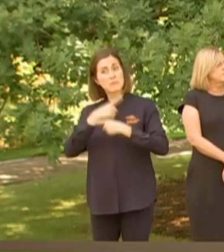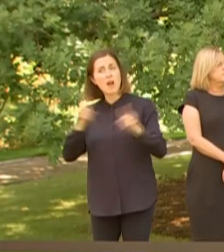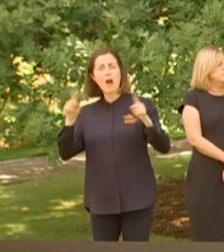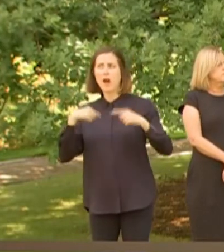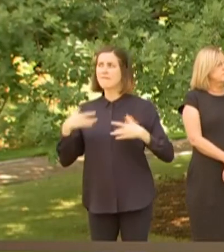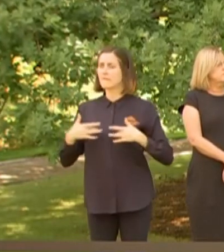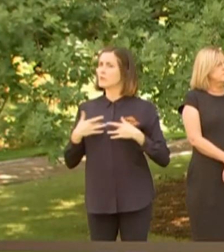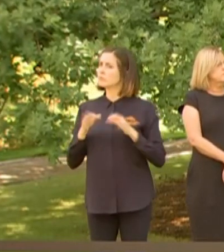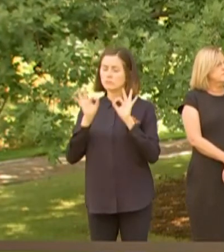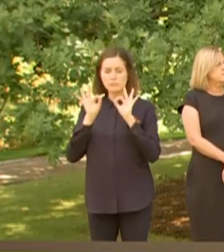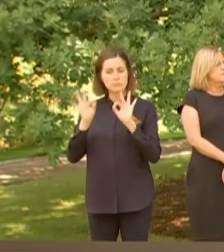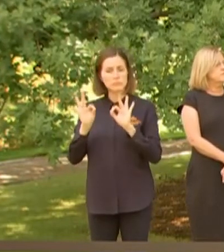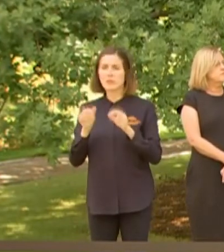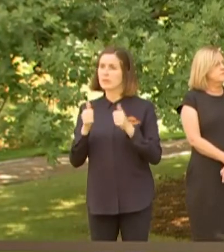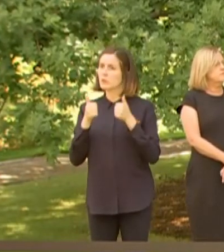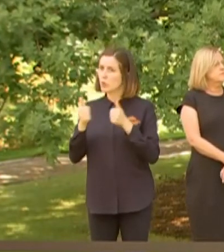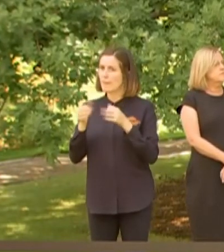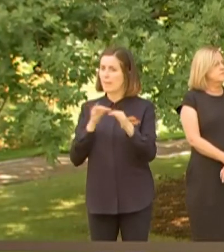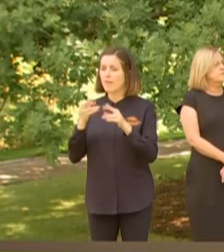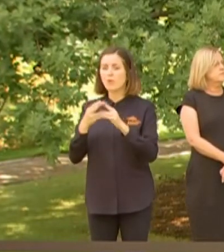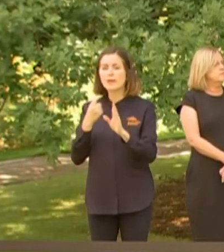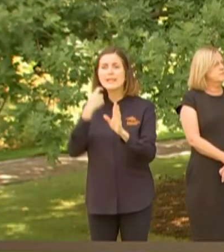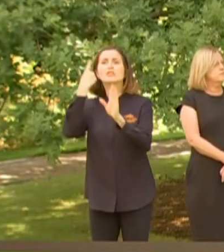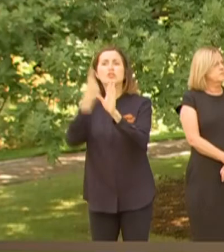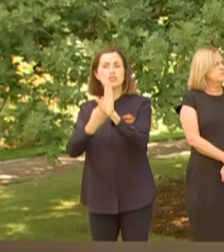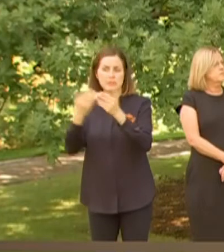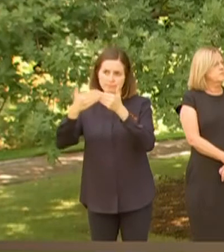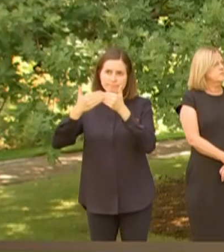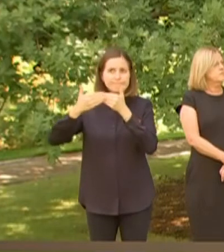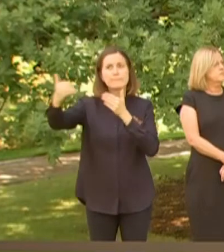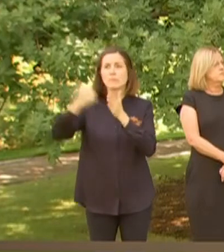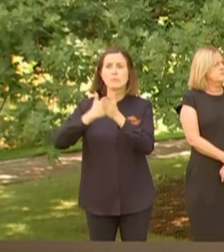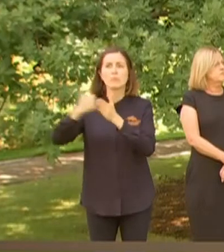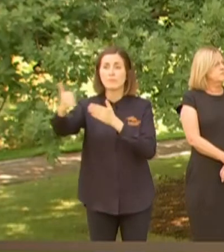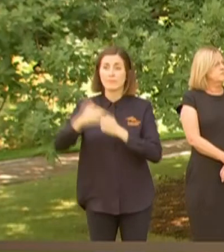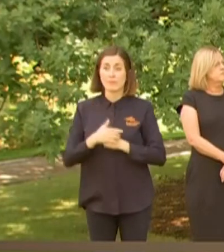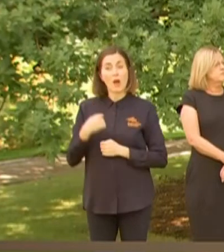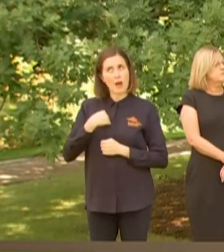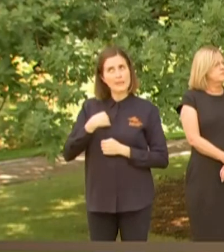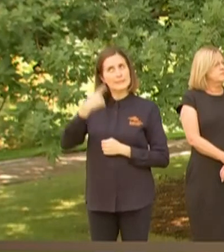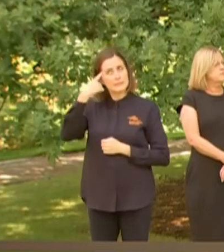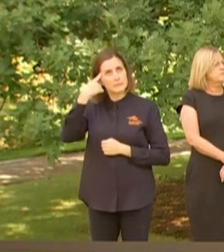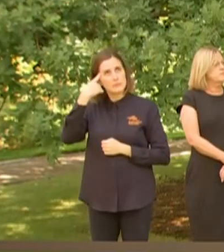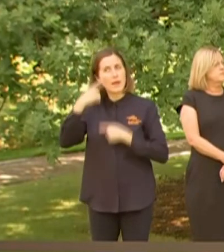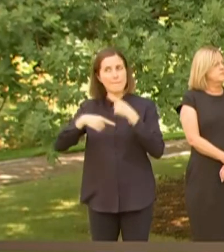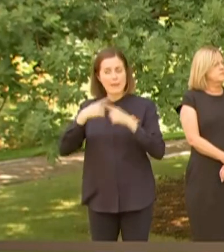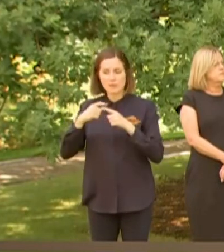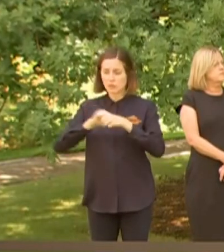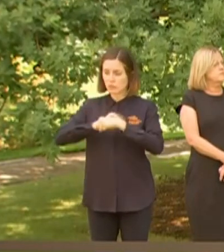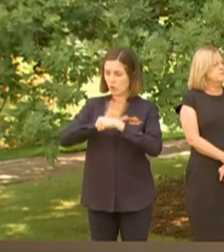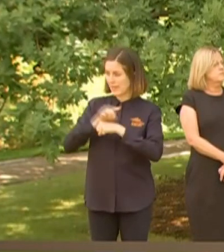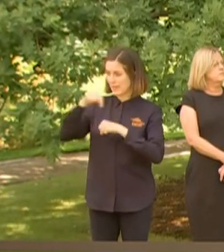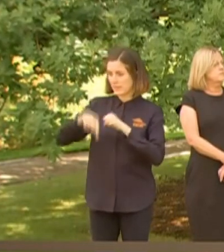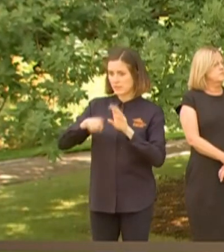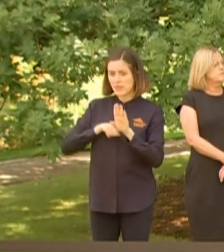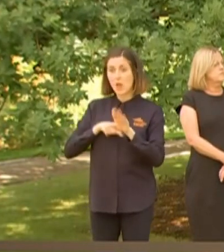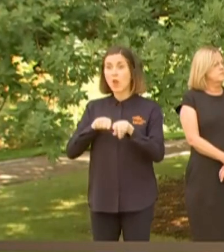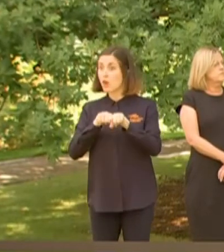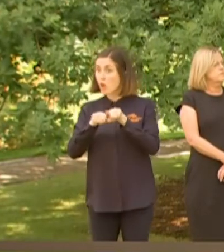and beyond, noting all the lessons, all the learnings, and the unique nature of 2020. I think this is a good